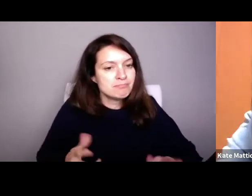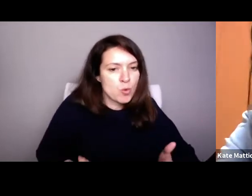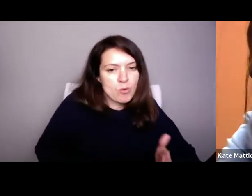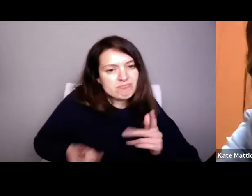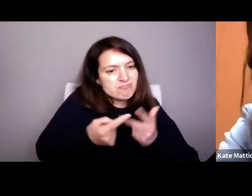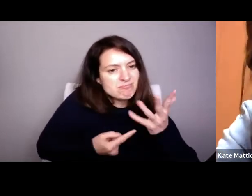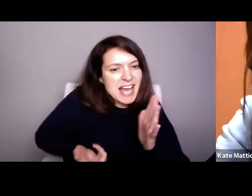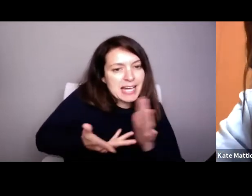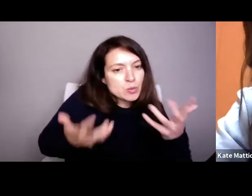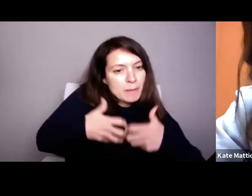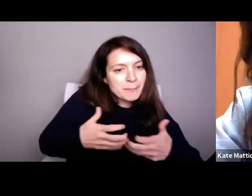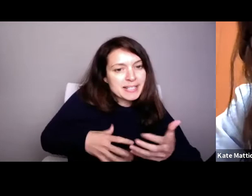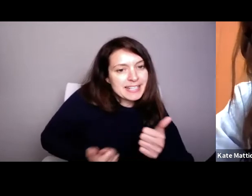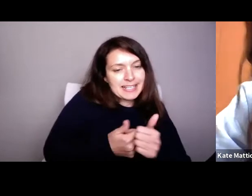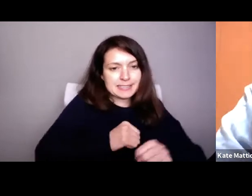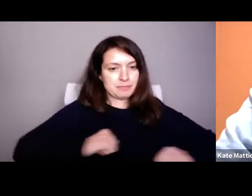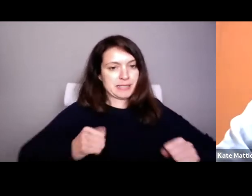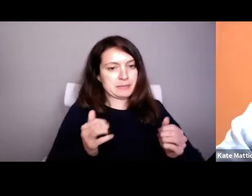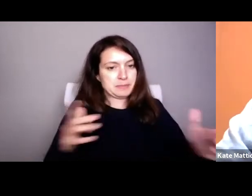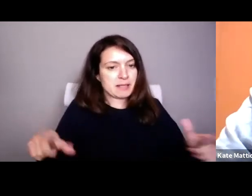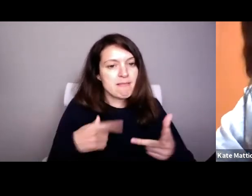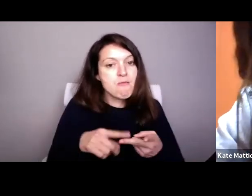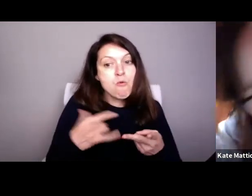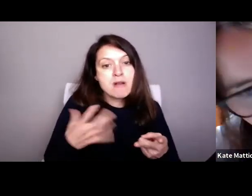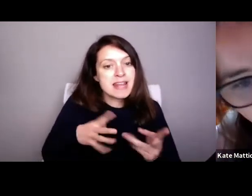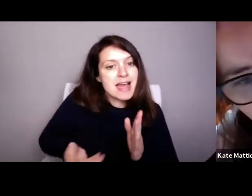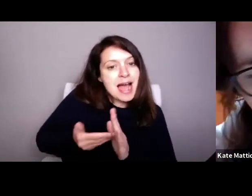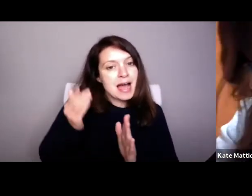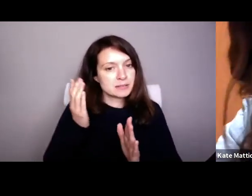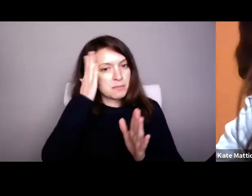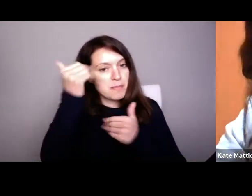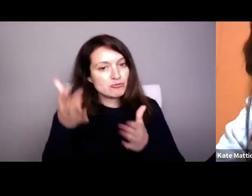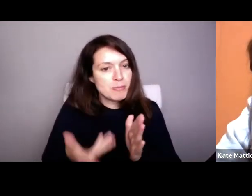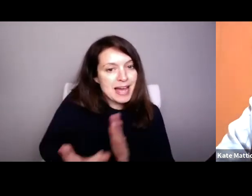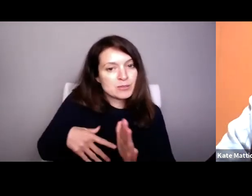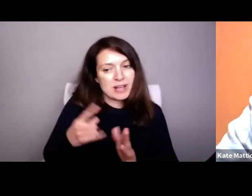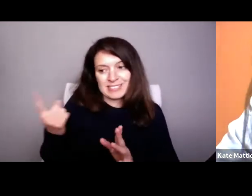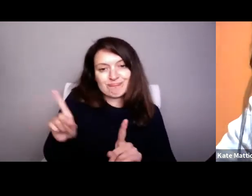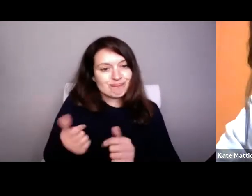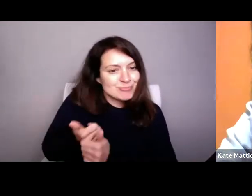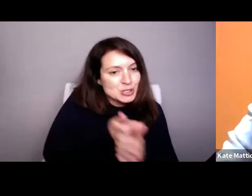received additional support from local authorities, whilst others faced rejection. Next slide, please.